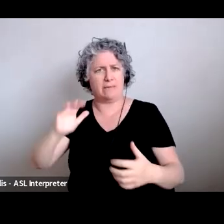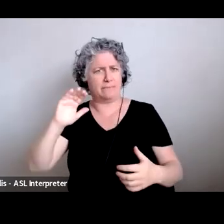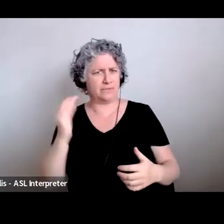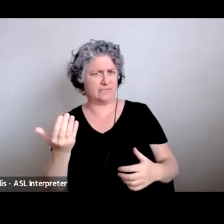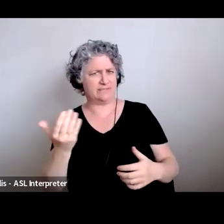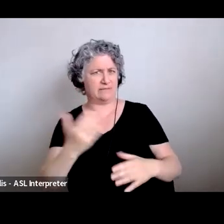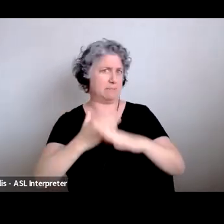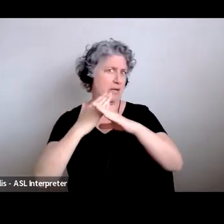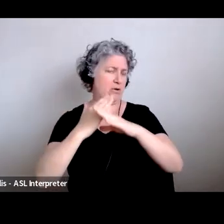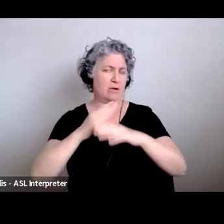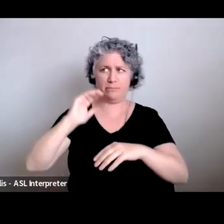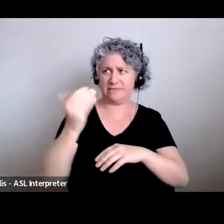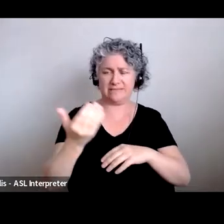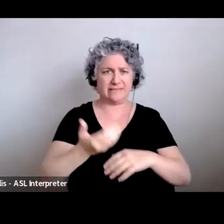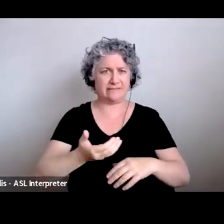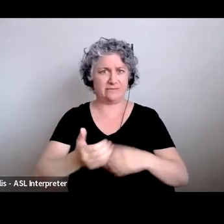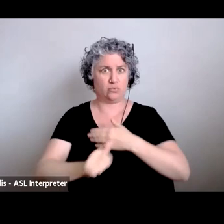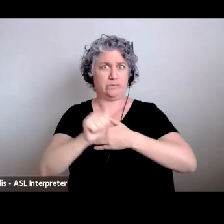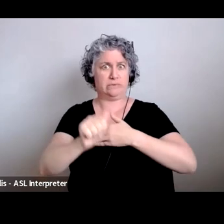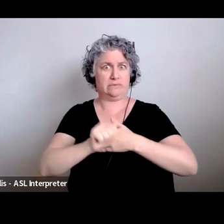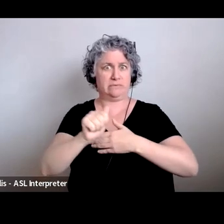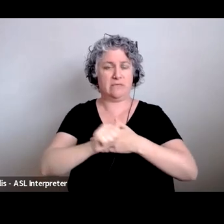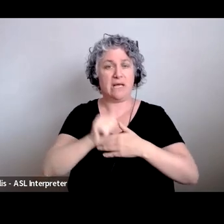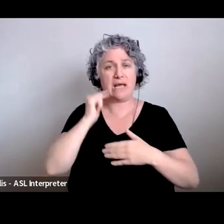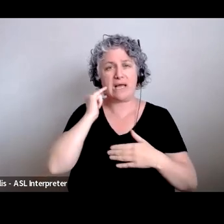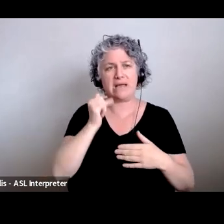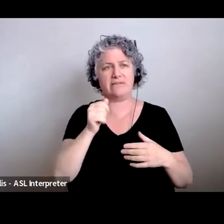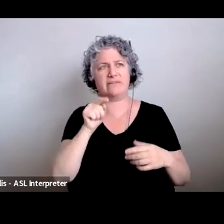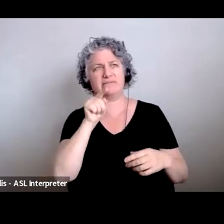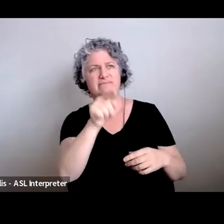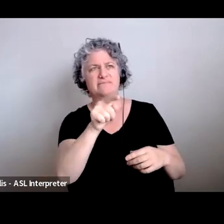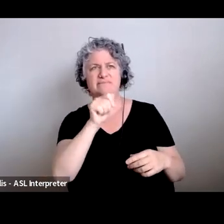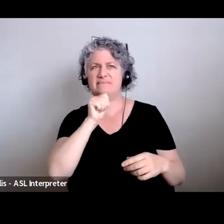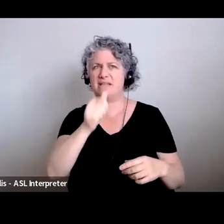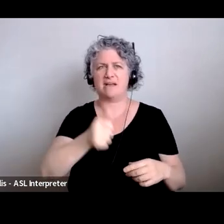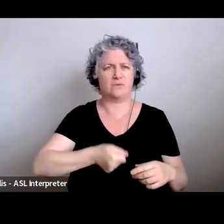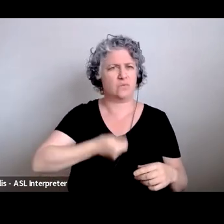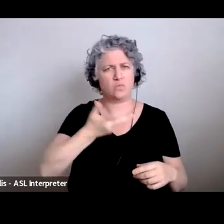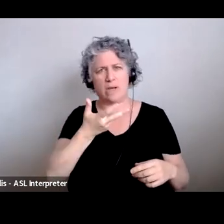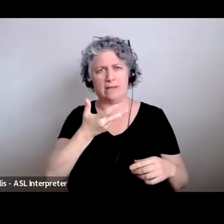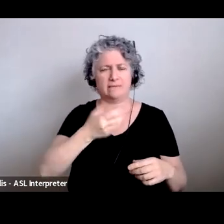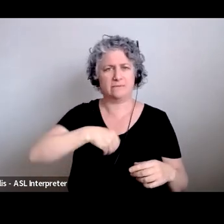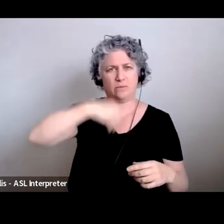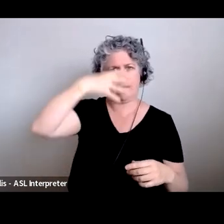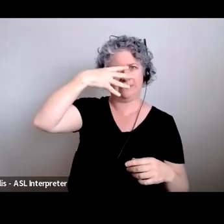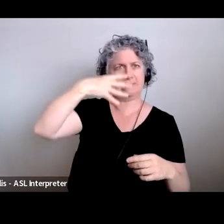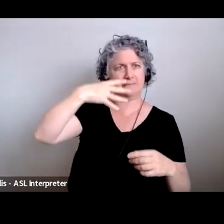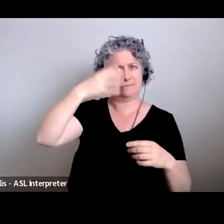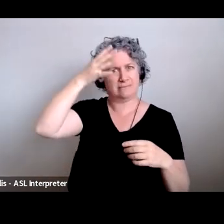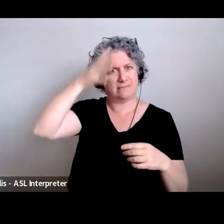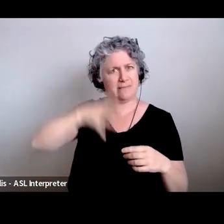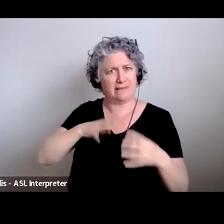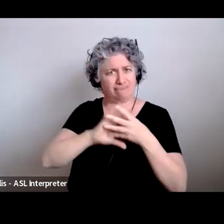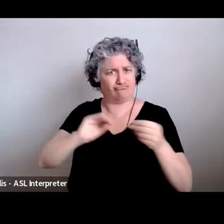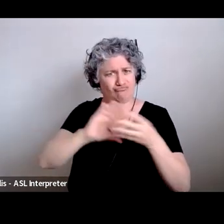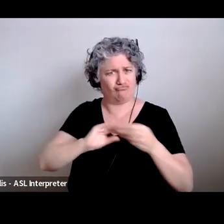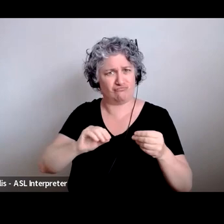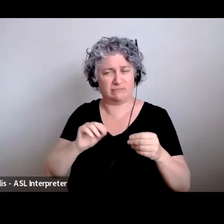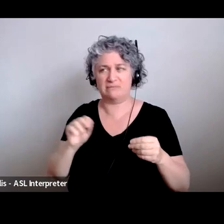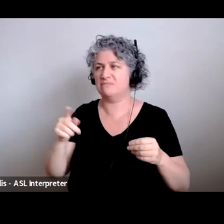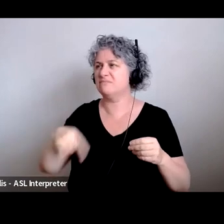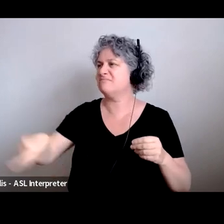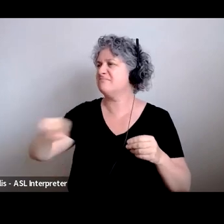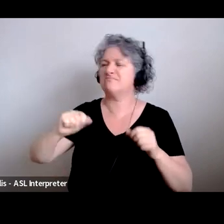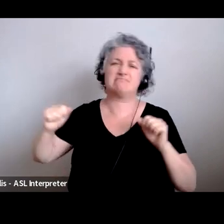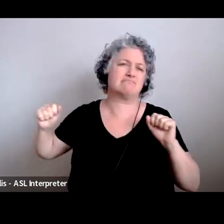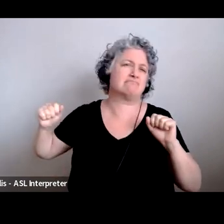barrier, was, oh, well, if it's not a white man telling this story, no one's going to come. And so